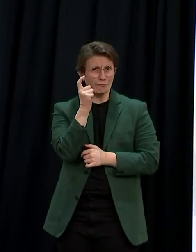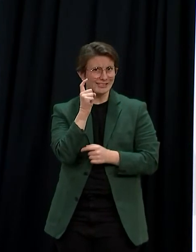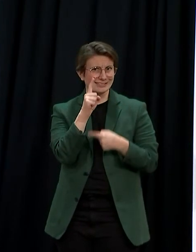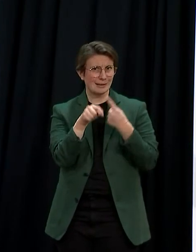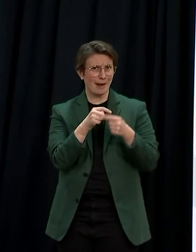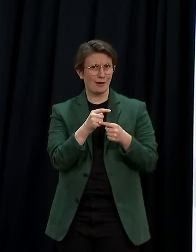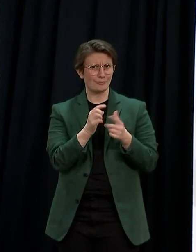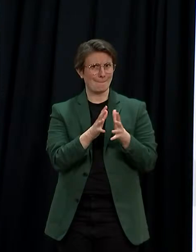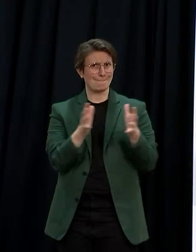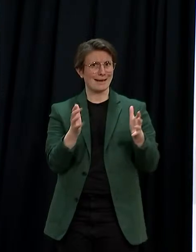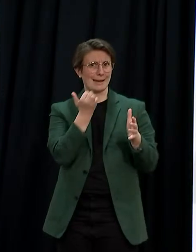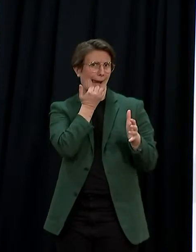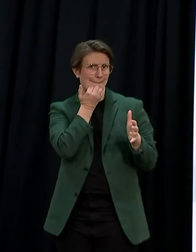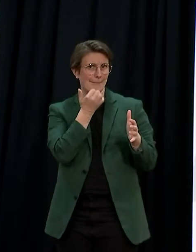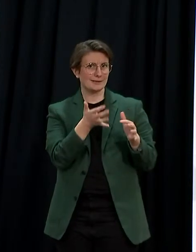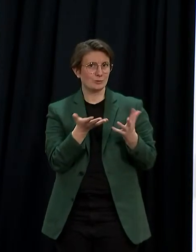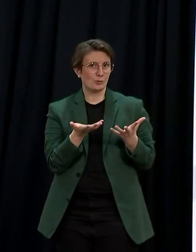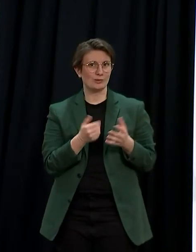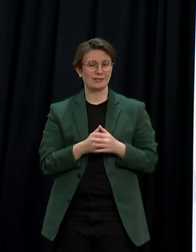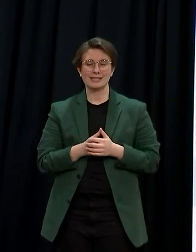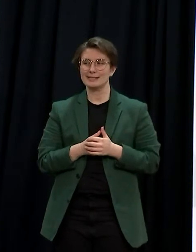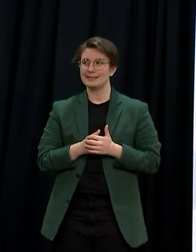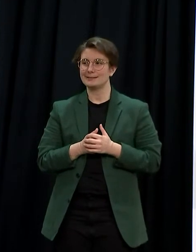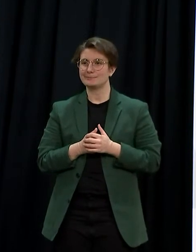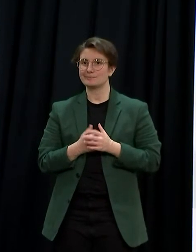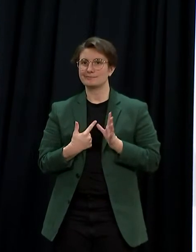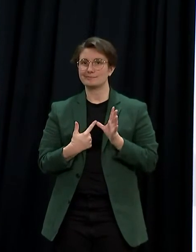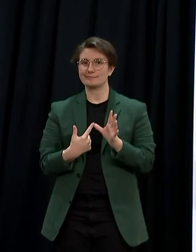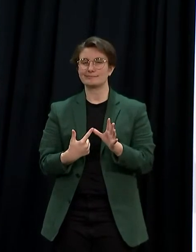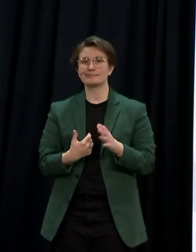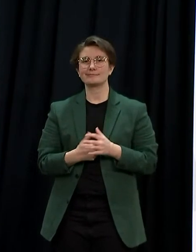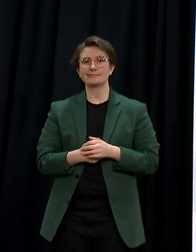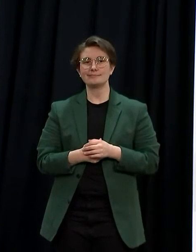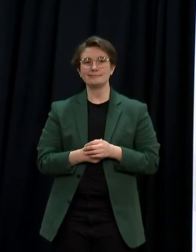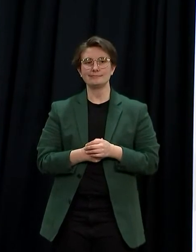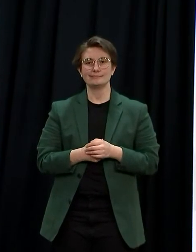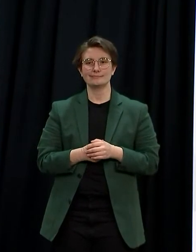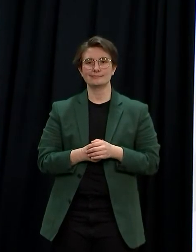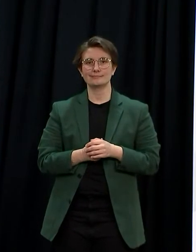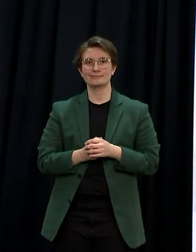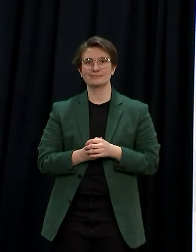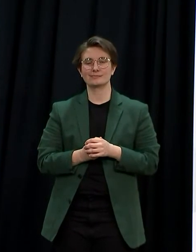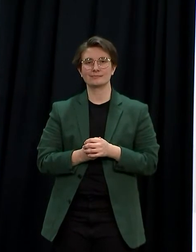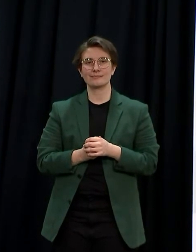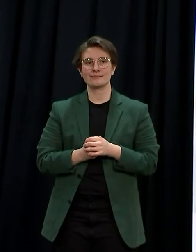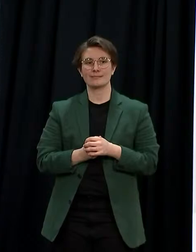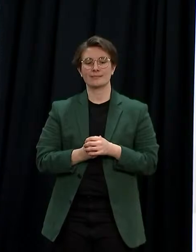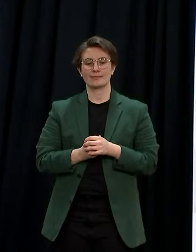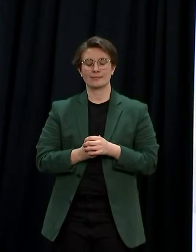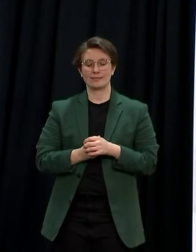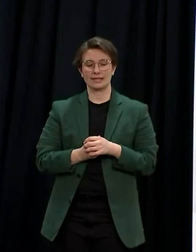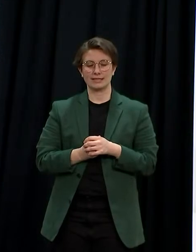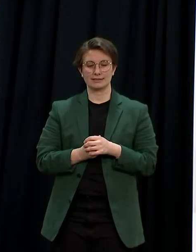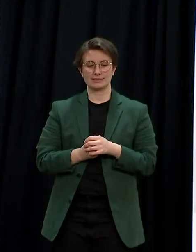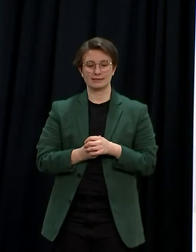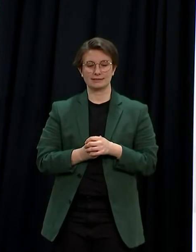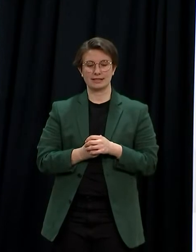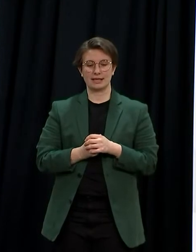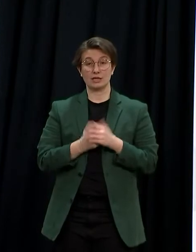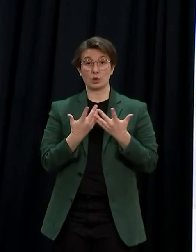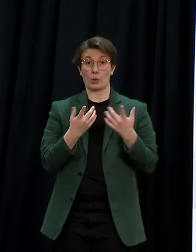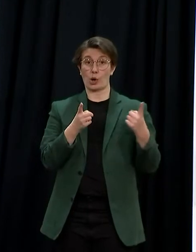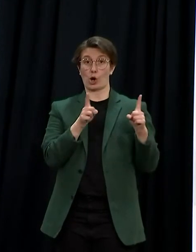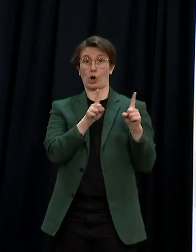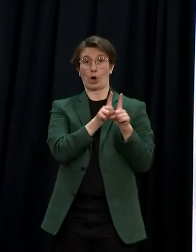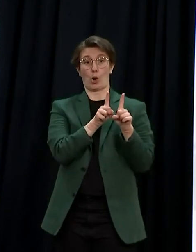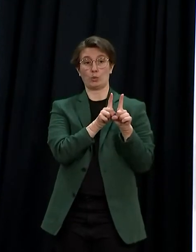who are just not... Yeah. And so whereas, for instance, for the reporting for our close